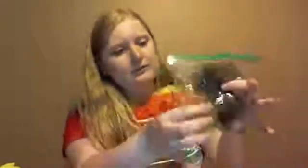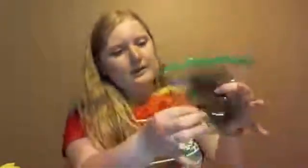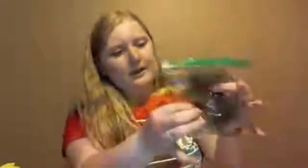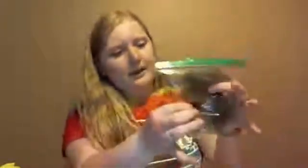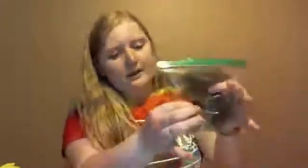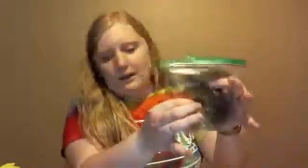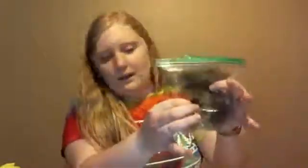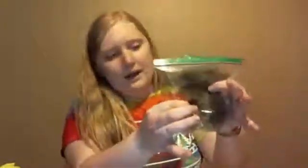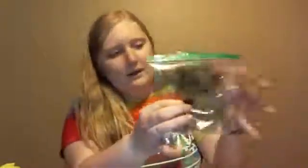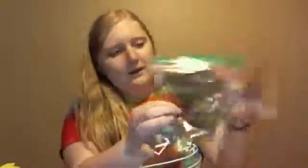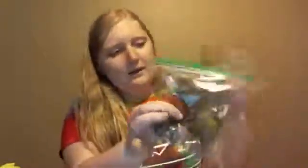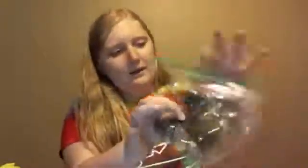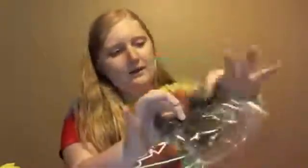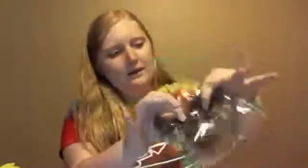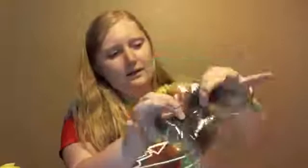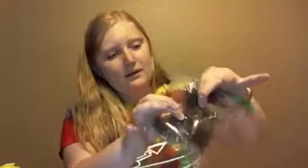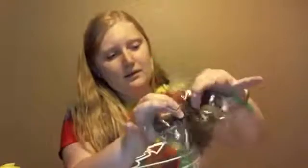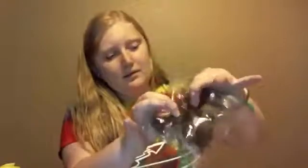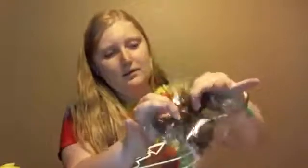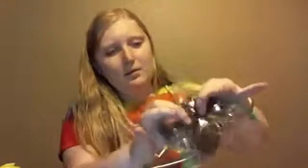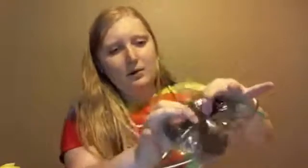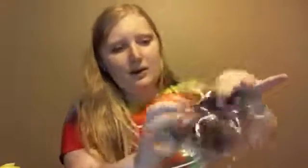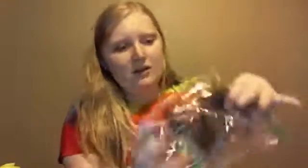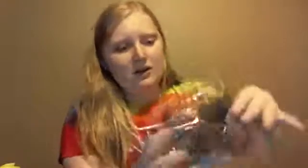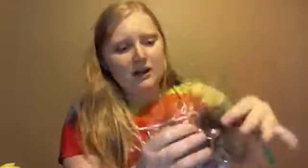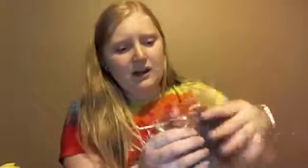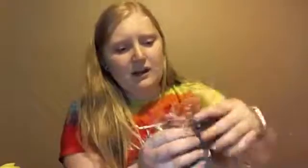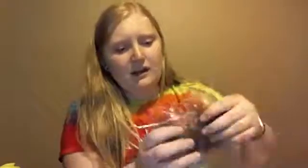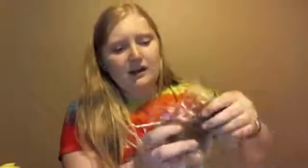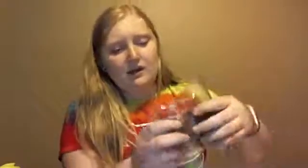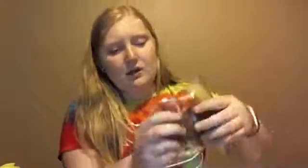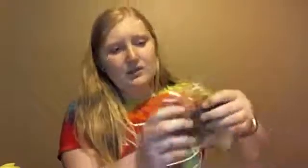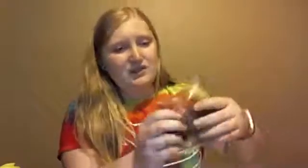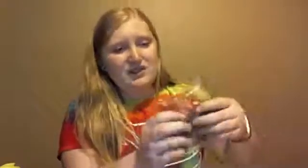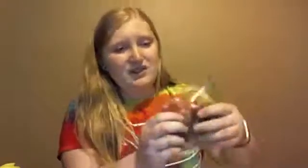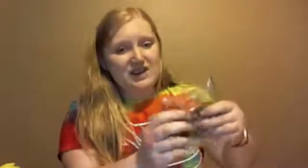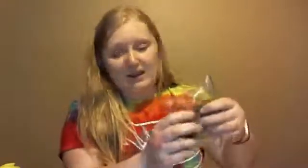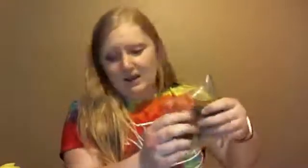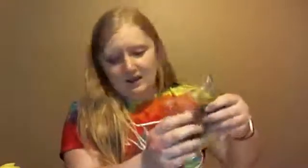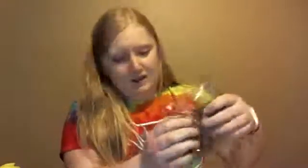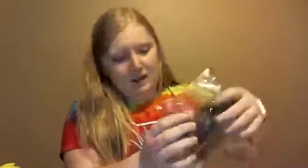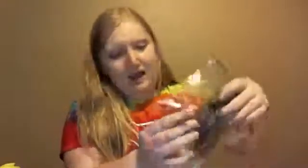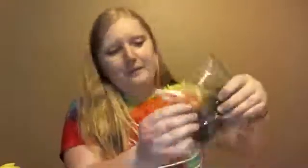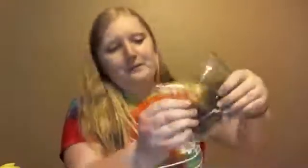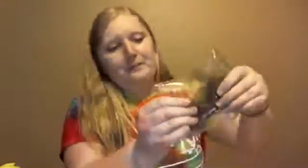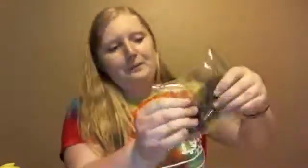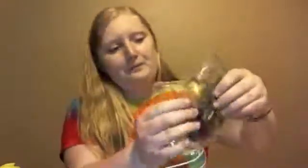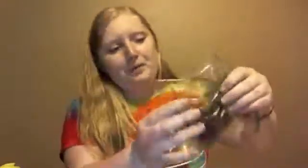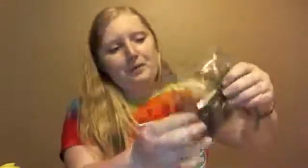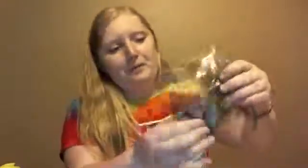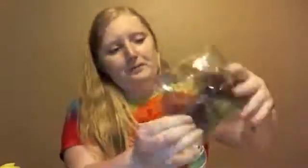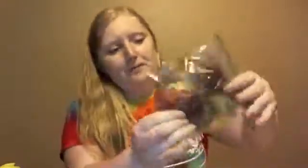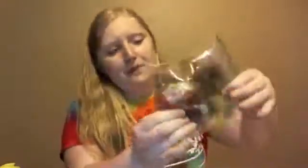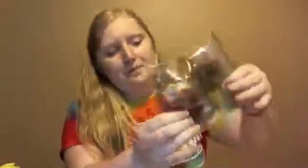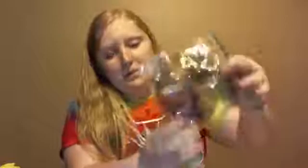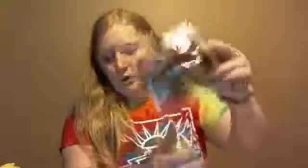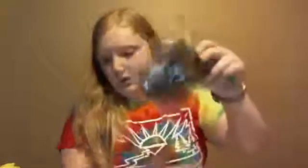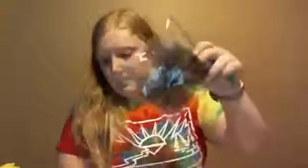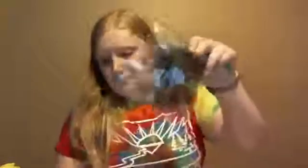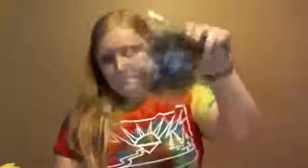But other than that, it feels pretty much like you almost just have air in the bag. That's pretty cool.